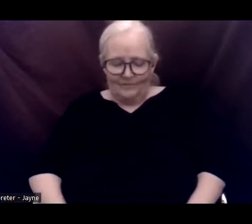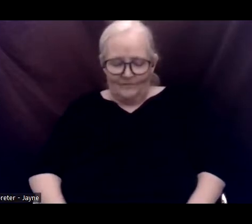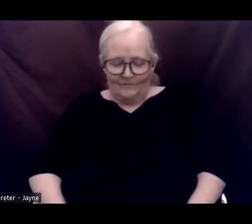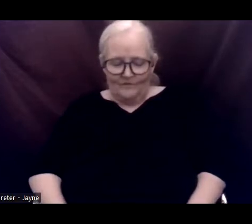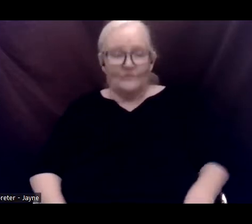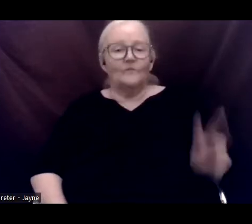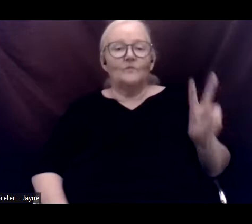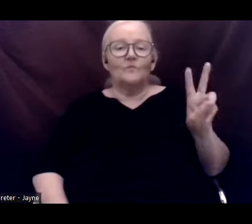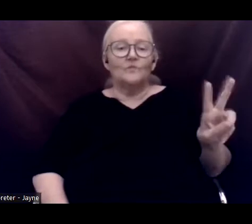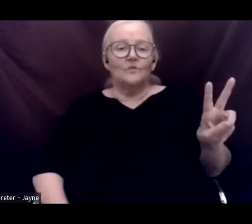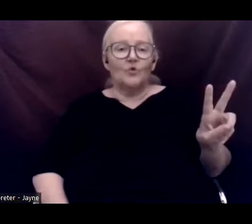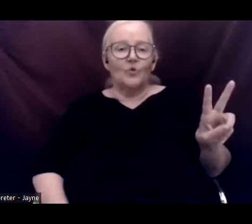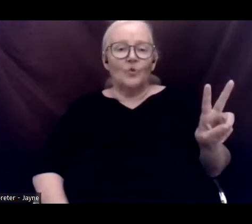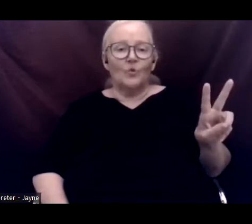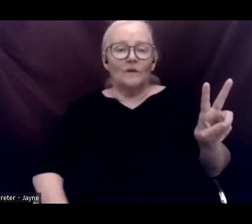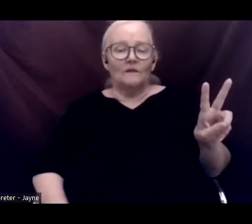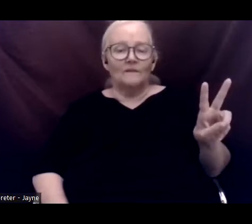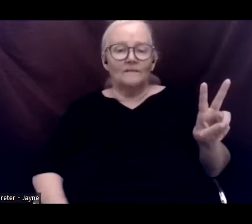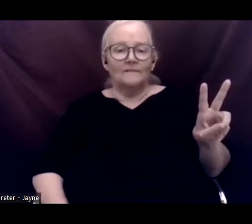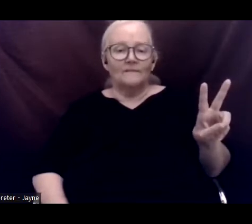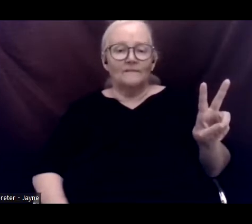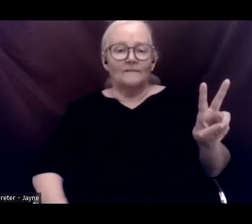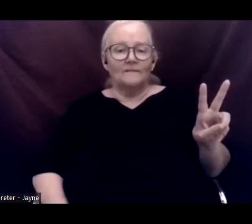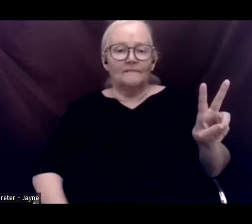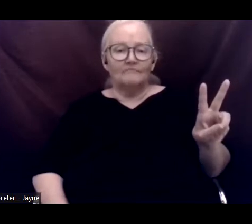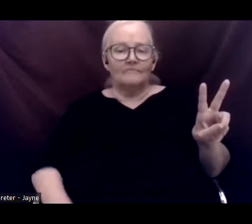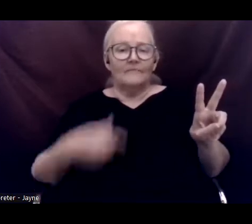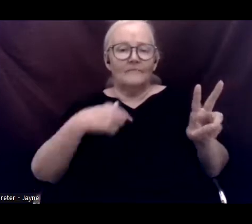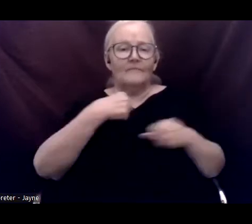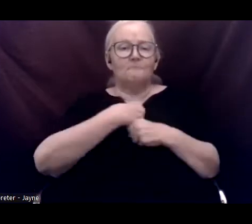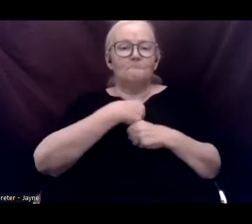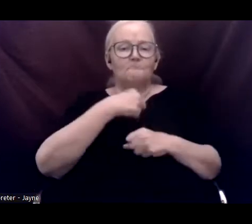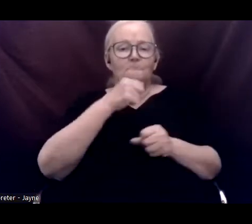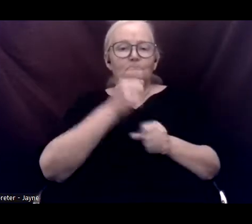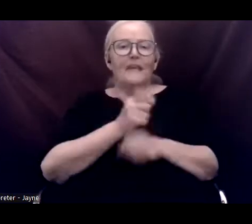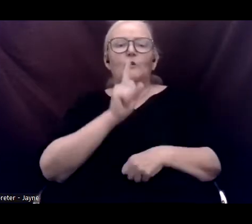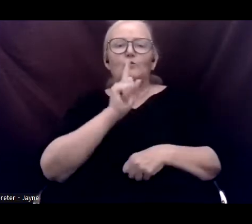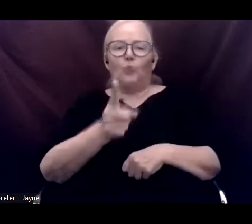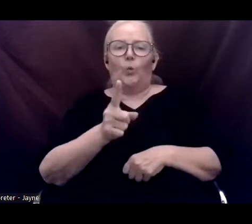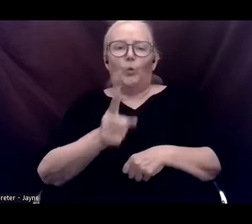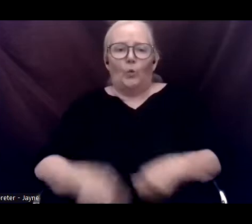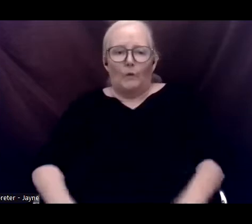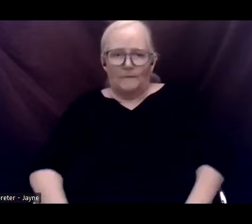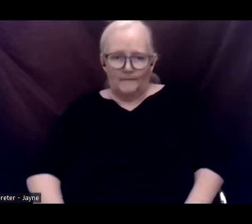By knot of two, I make it true.